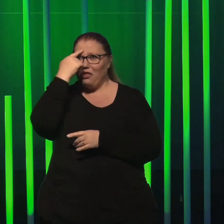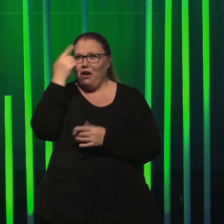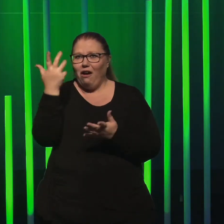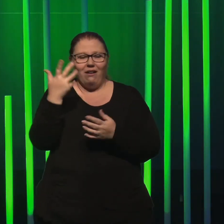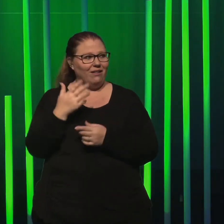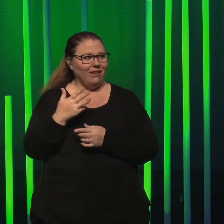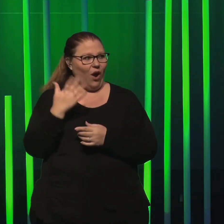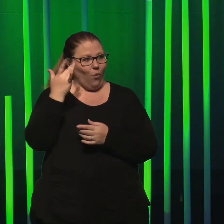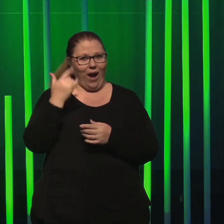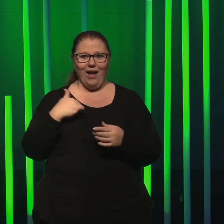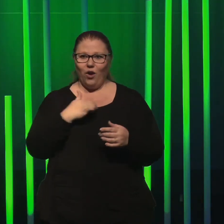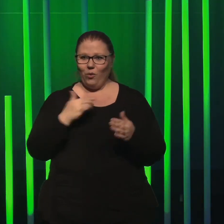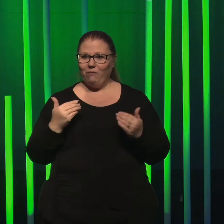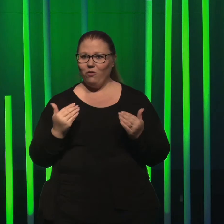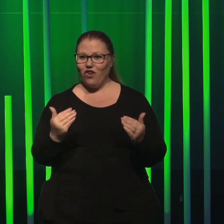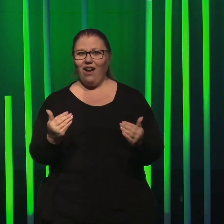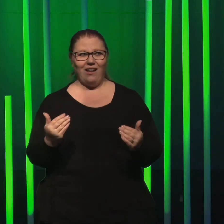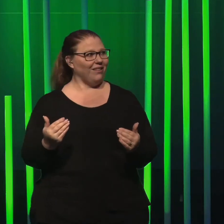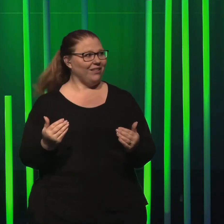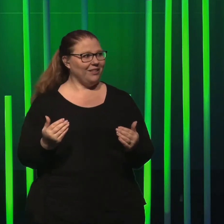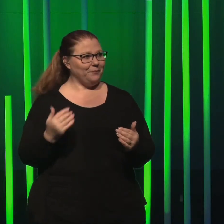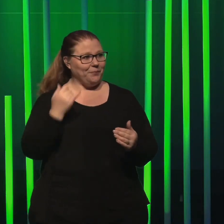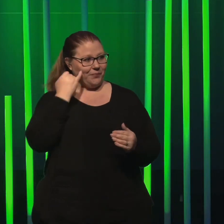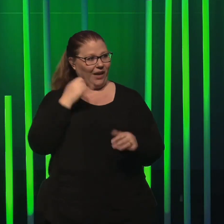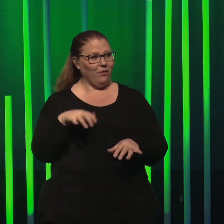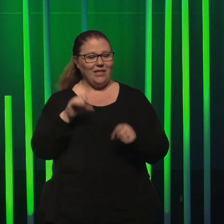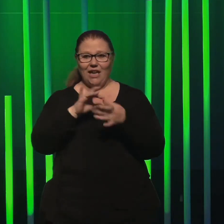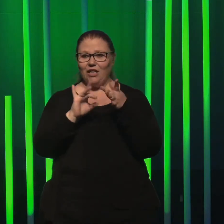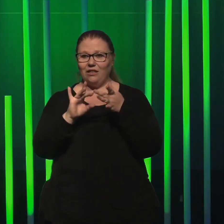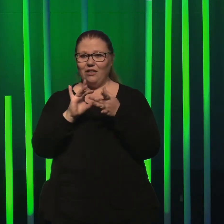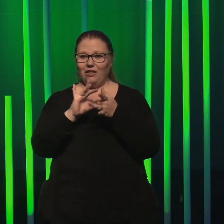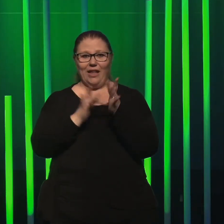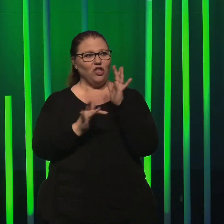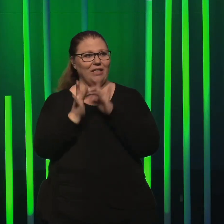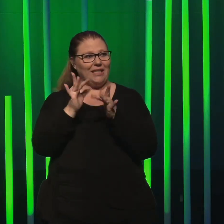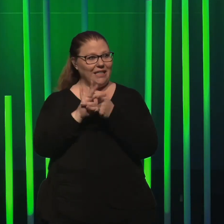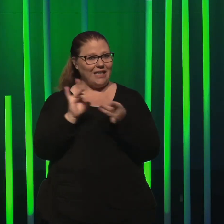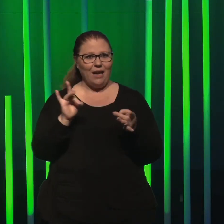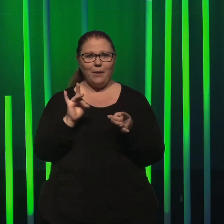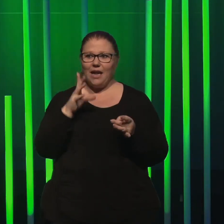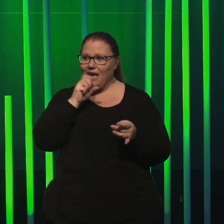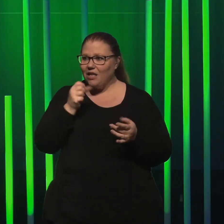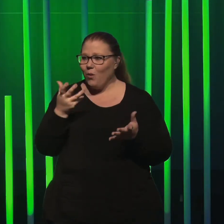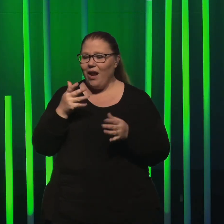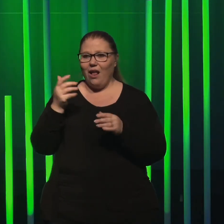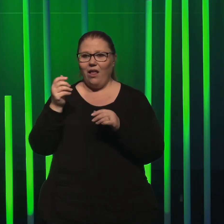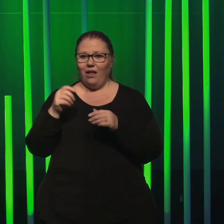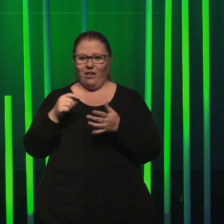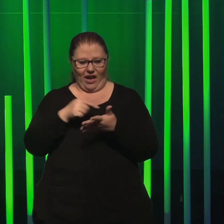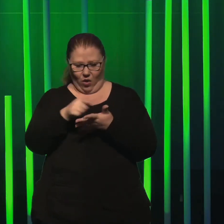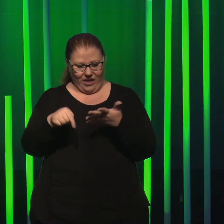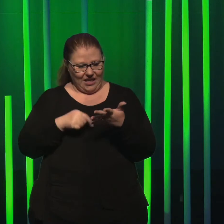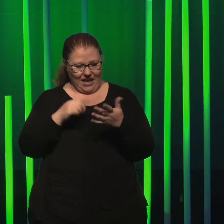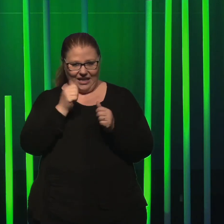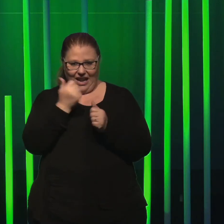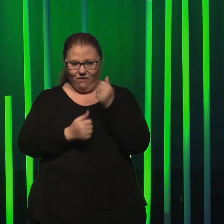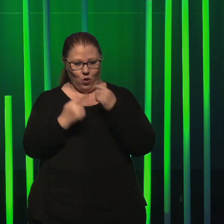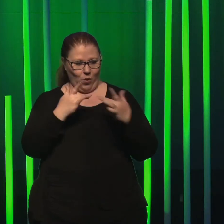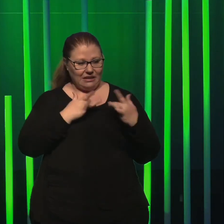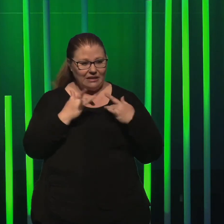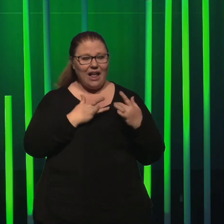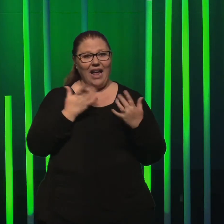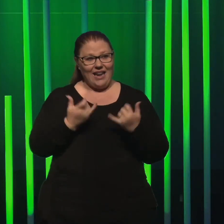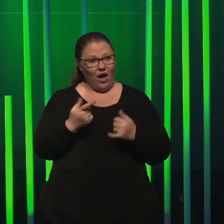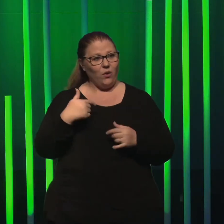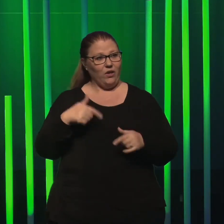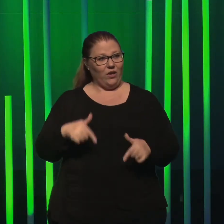on. And so imagine now, if we were to take Jesus' statement of okay, guess what? Those things that everybody was so consumed about, you live in a